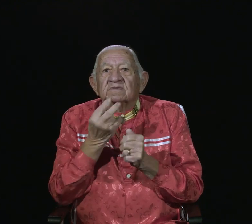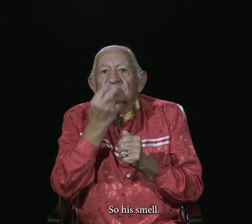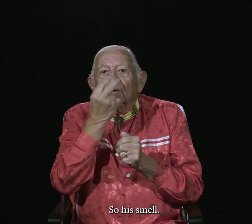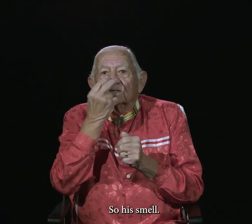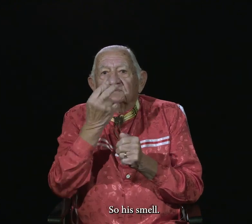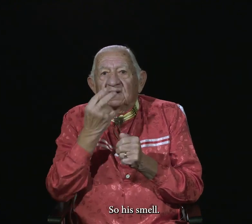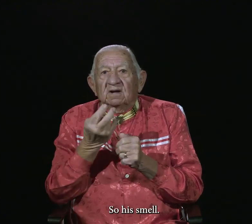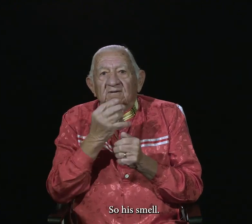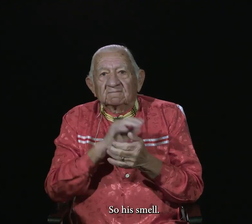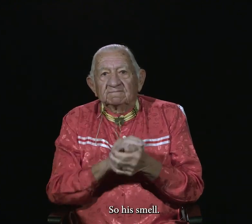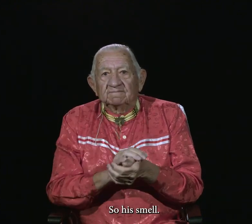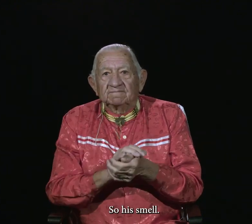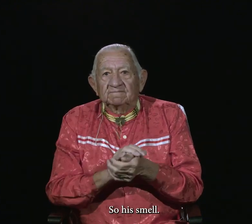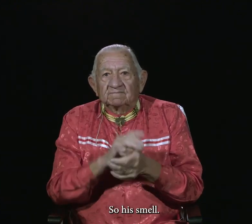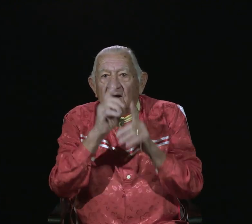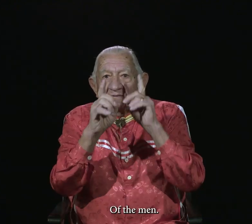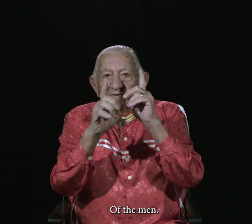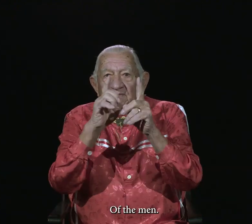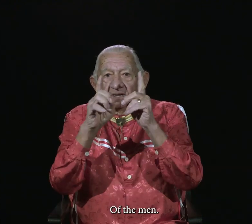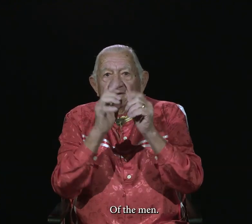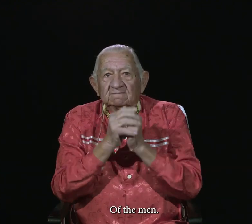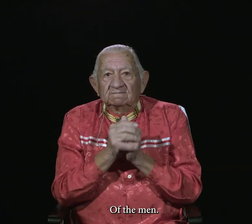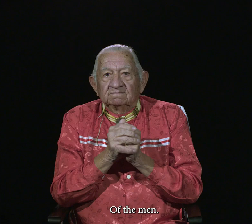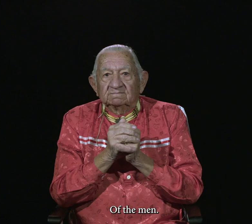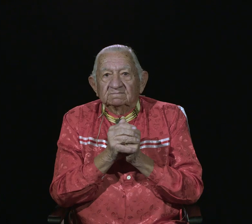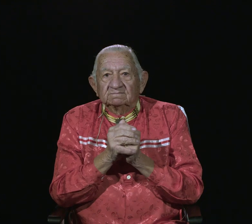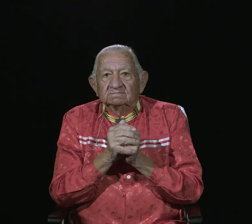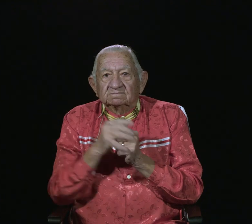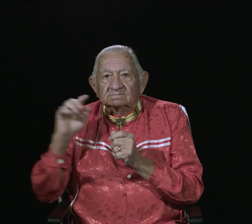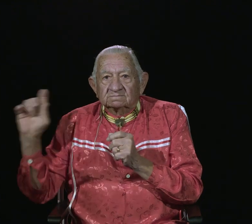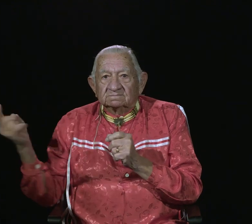So his smell of the men